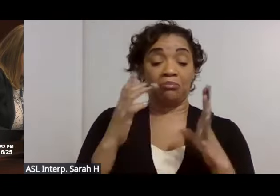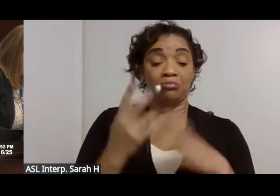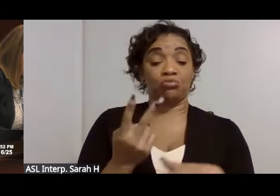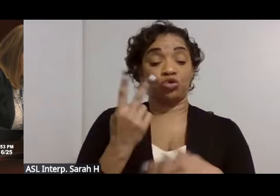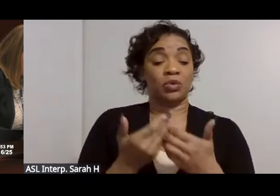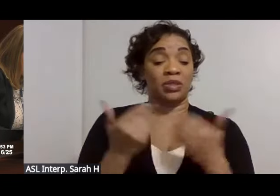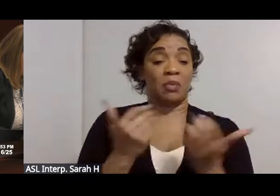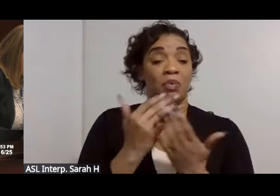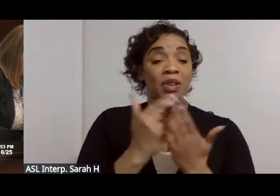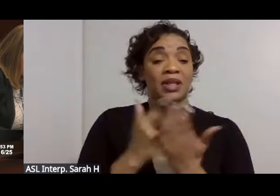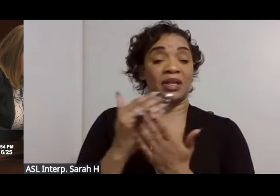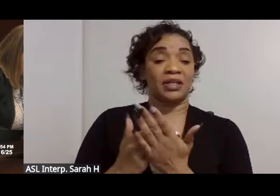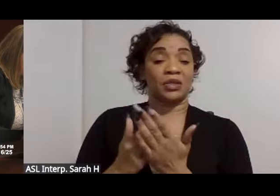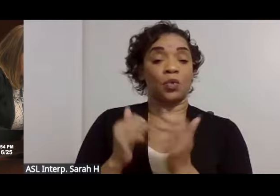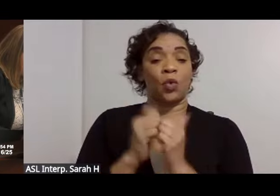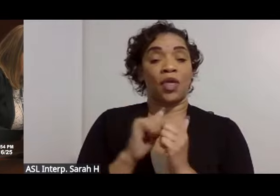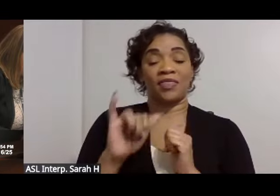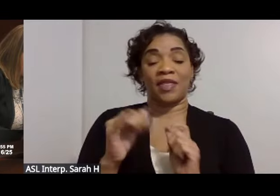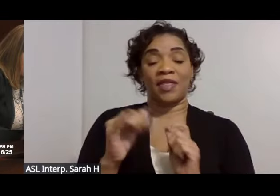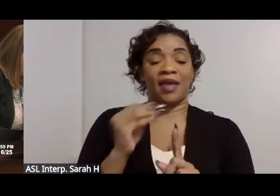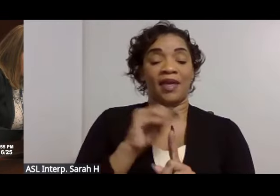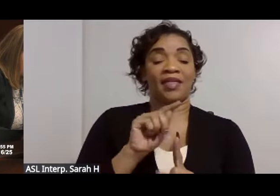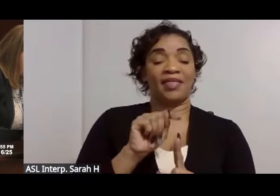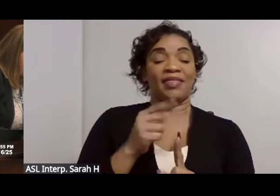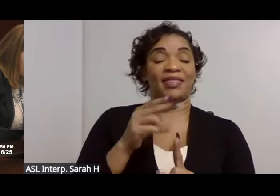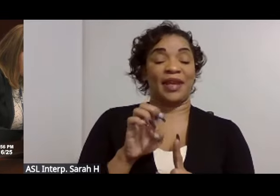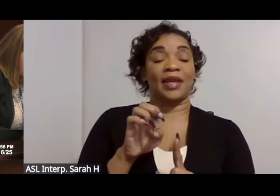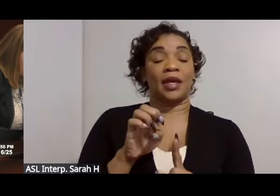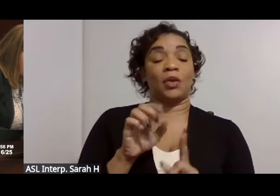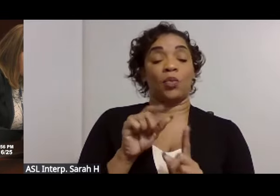word "the" before it. It's a definite article.